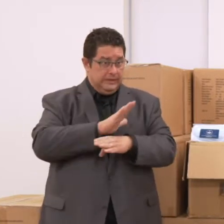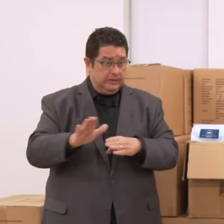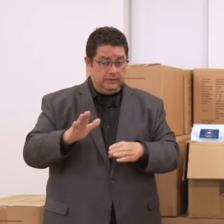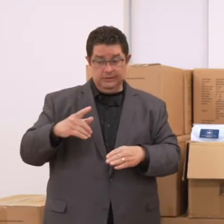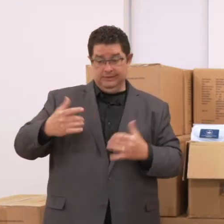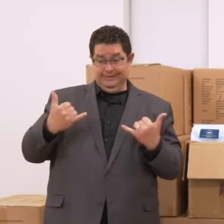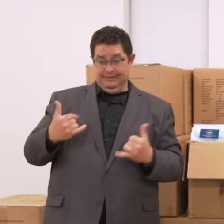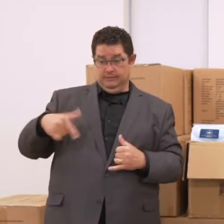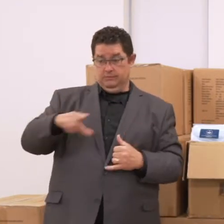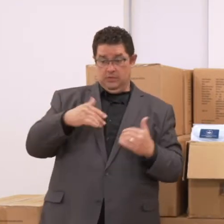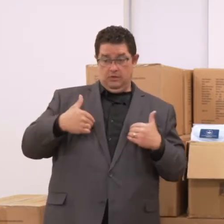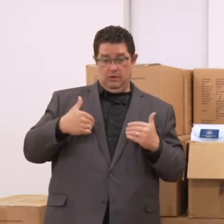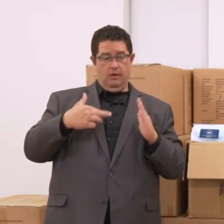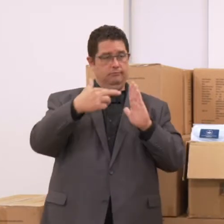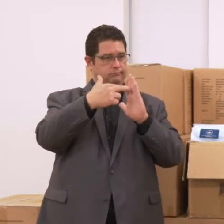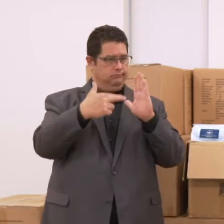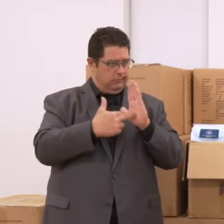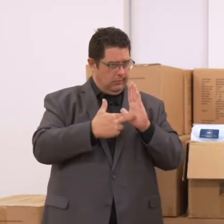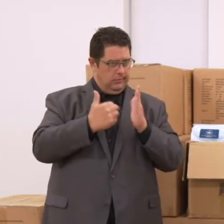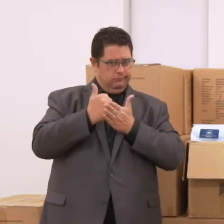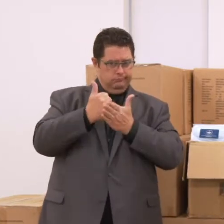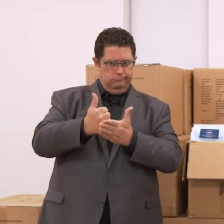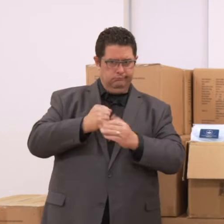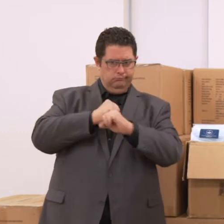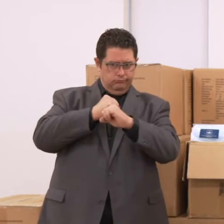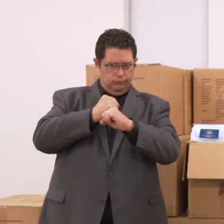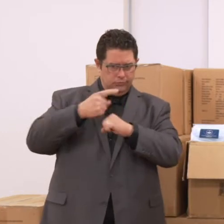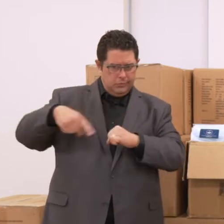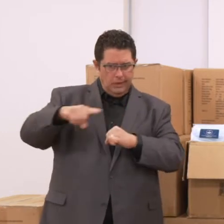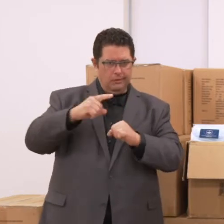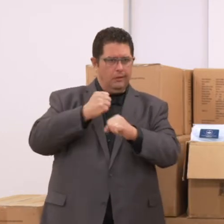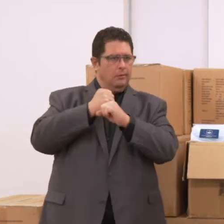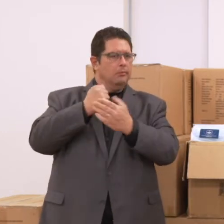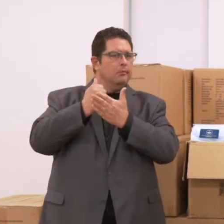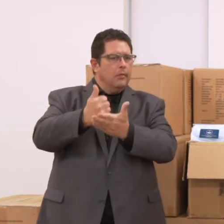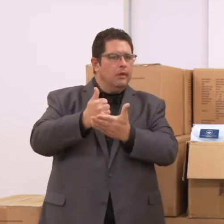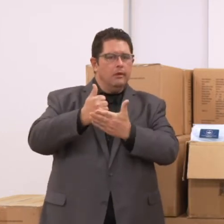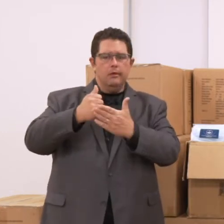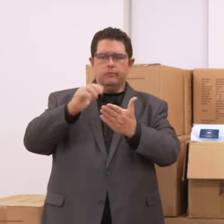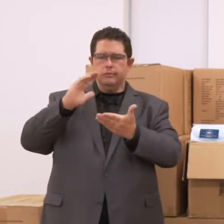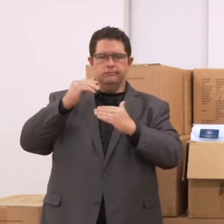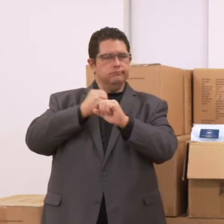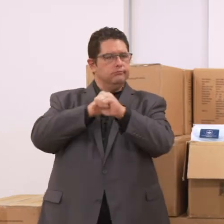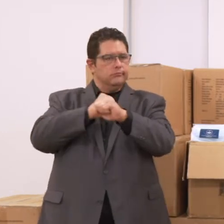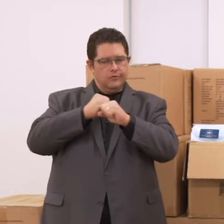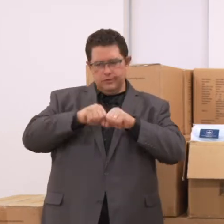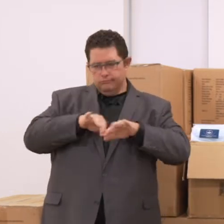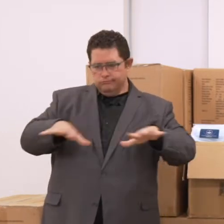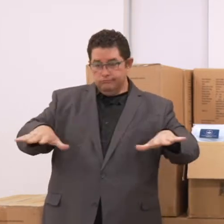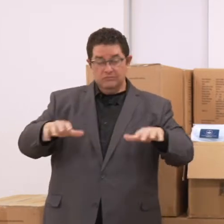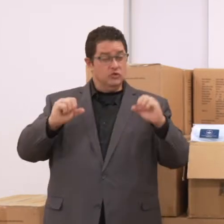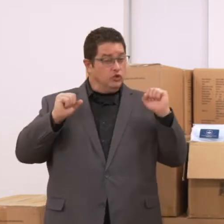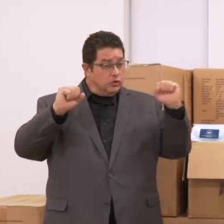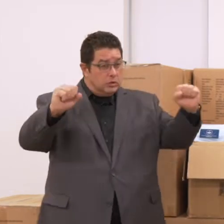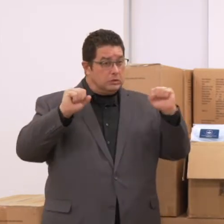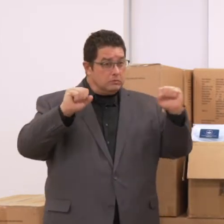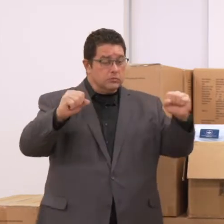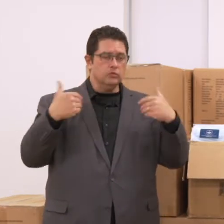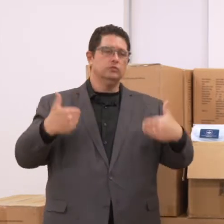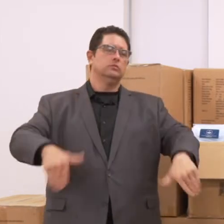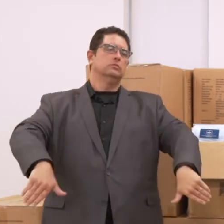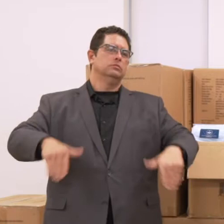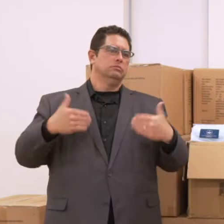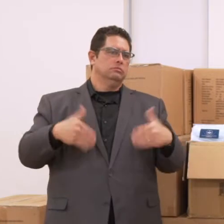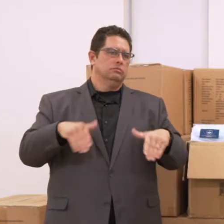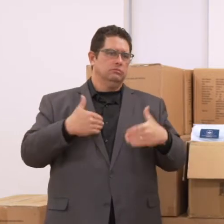to help protect them and help limit the spread of the virus. And some sectors, like gyms, have worked extraordinarily hard to